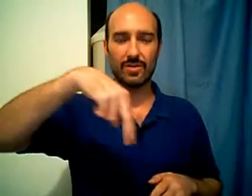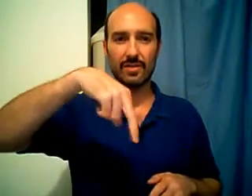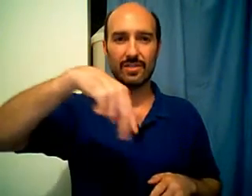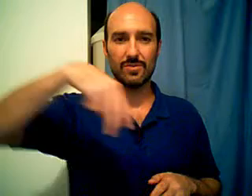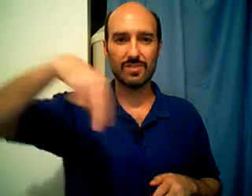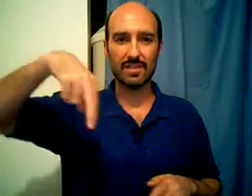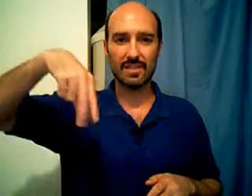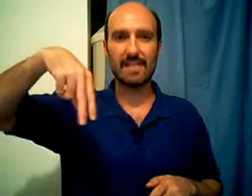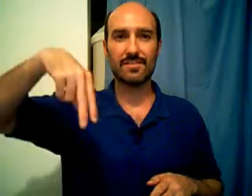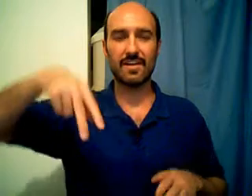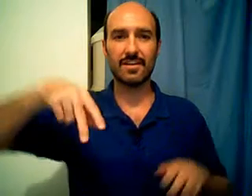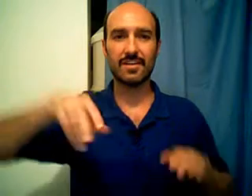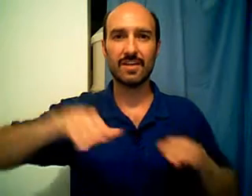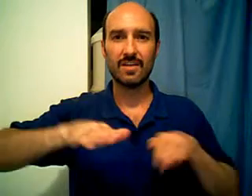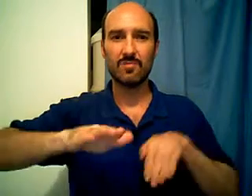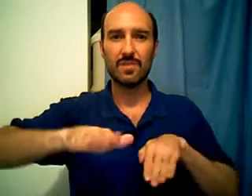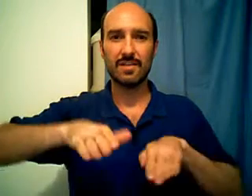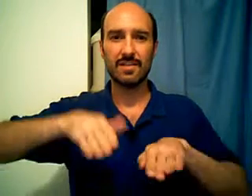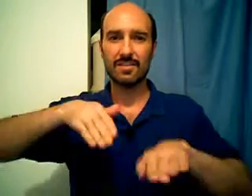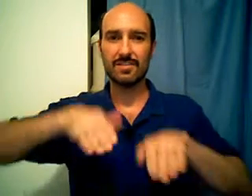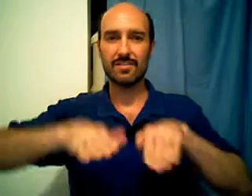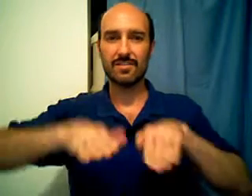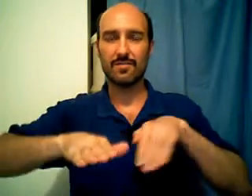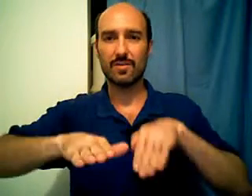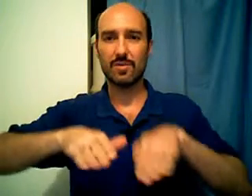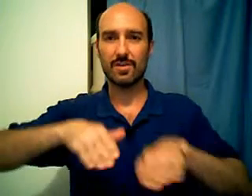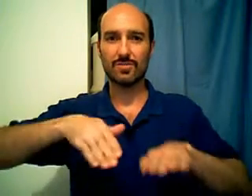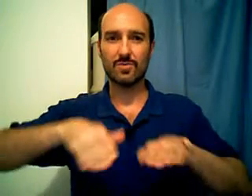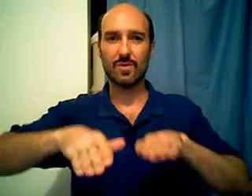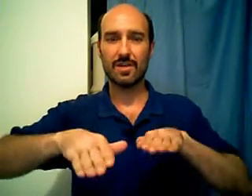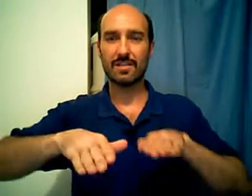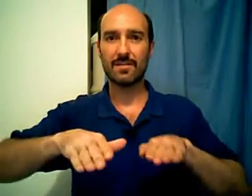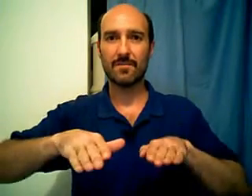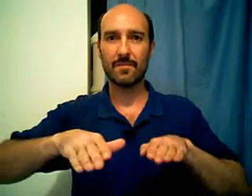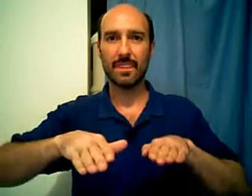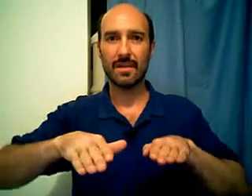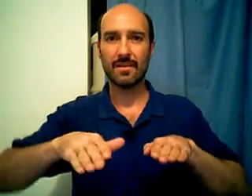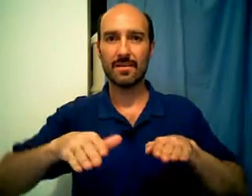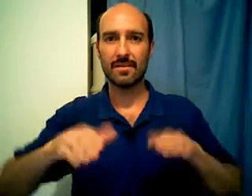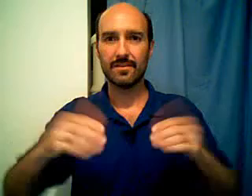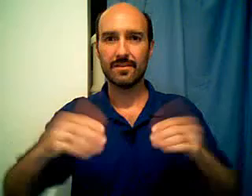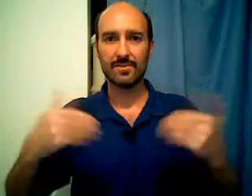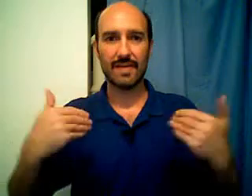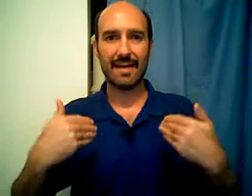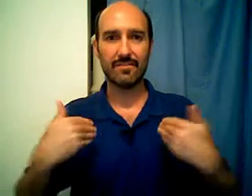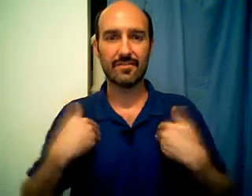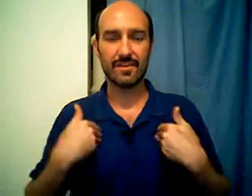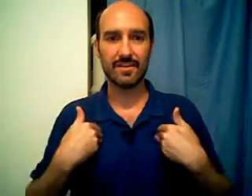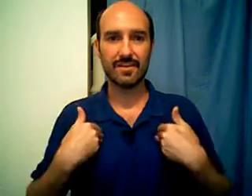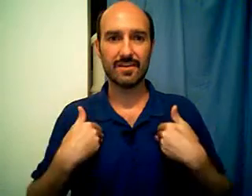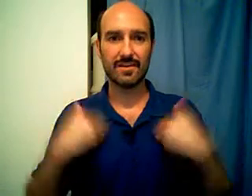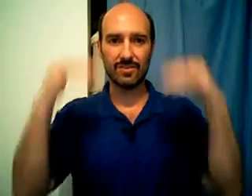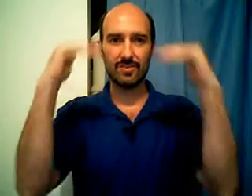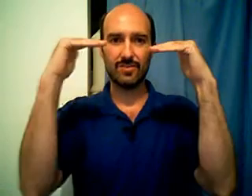showing using a classifier, but this is the verb also to walk. To have. You do the